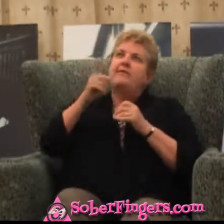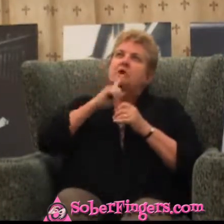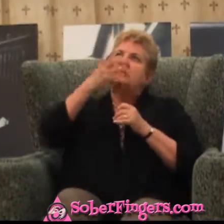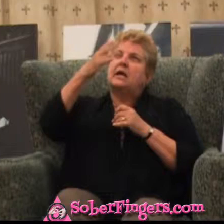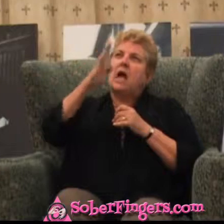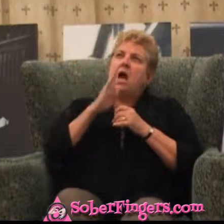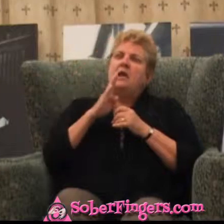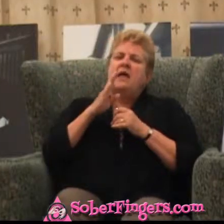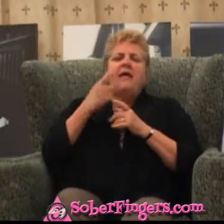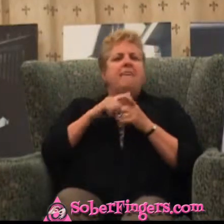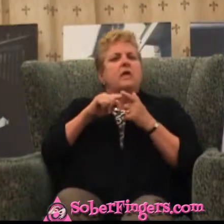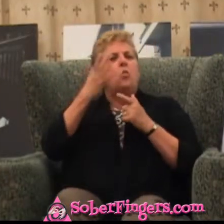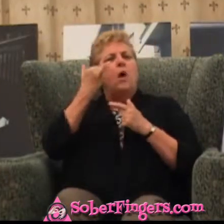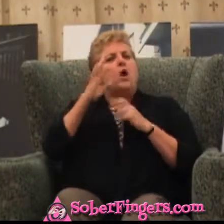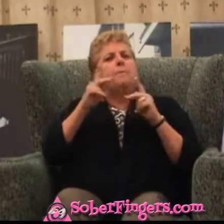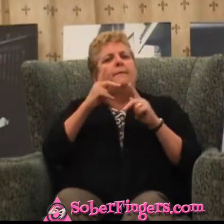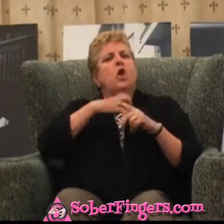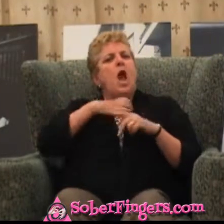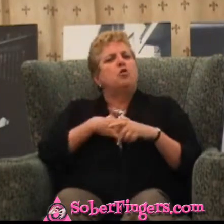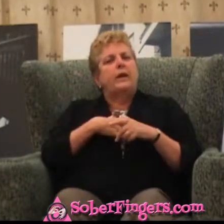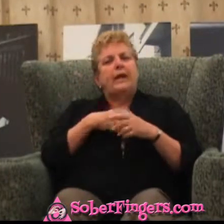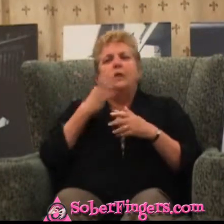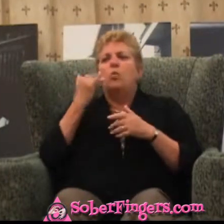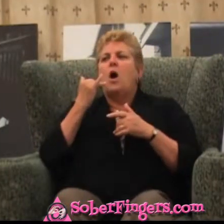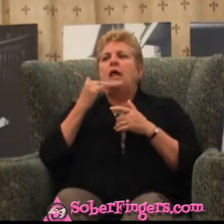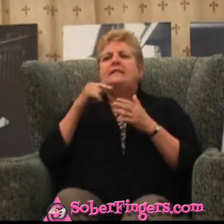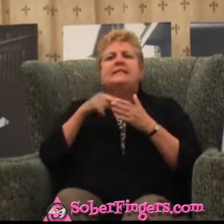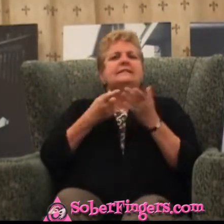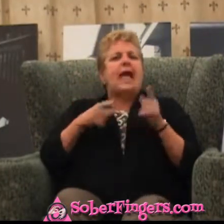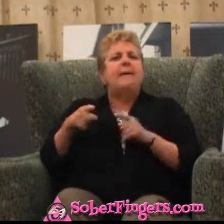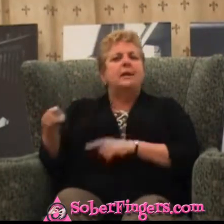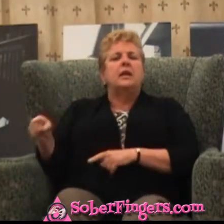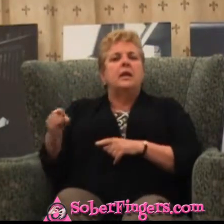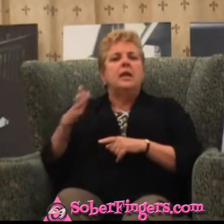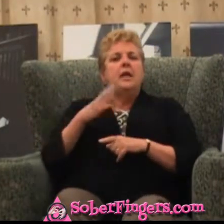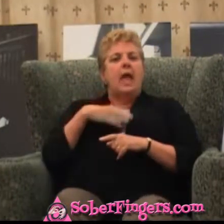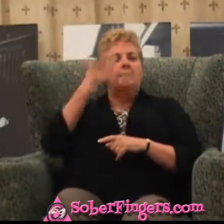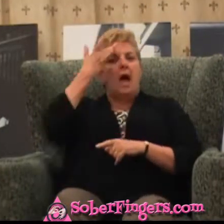How come there's this? How come there's that? And my intellect started separating me from